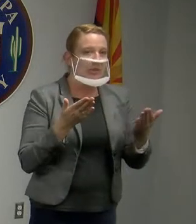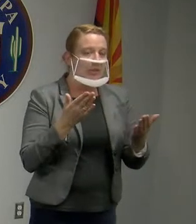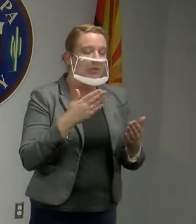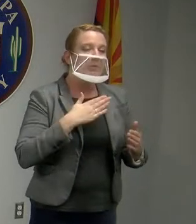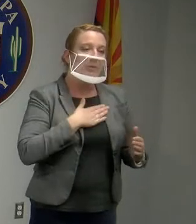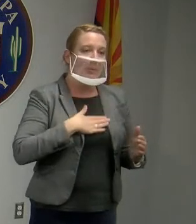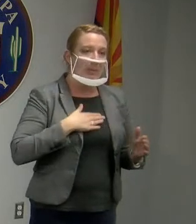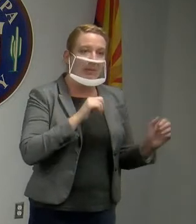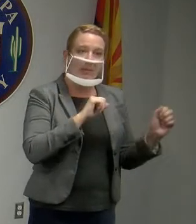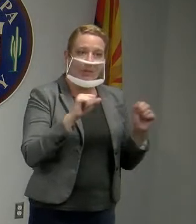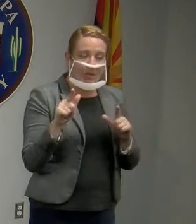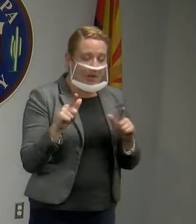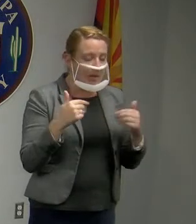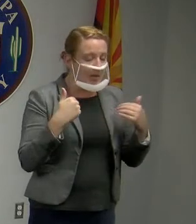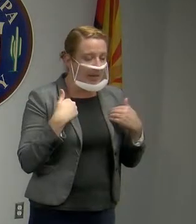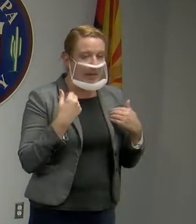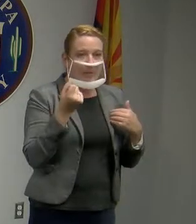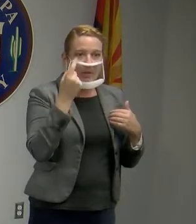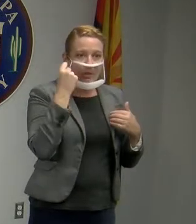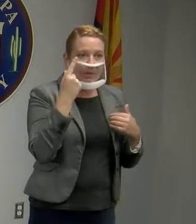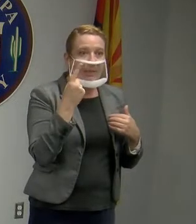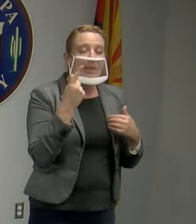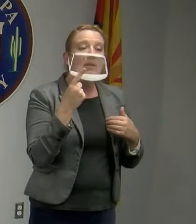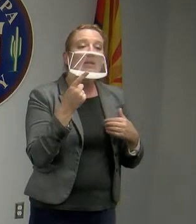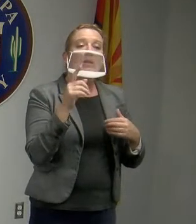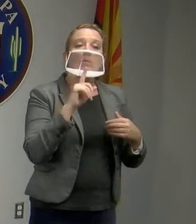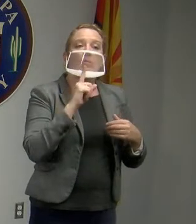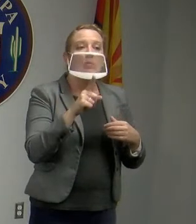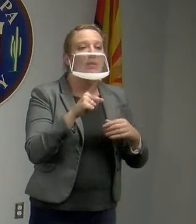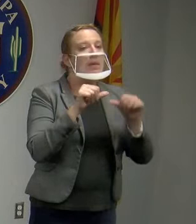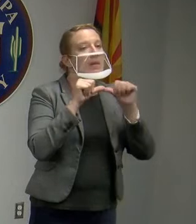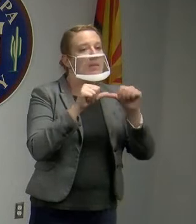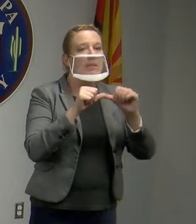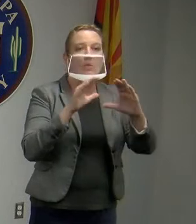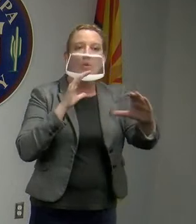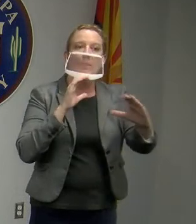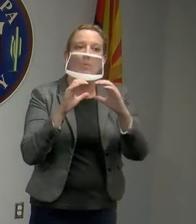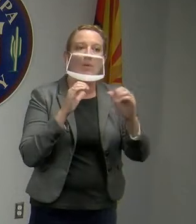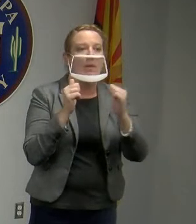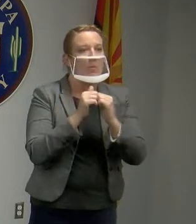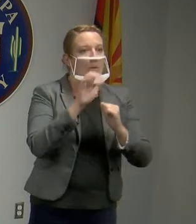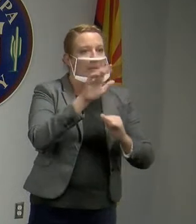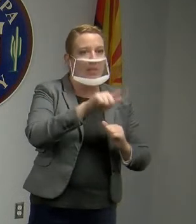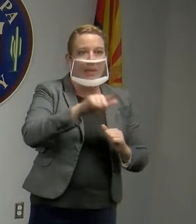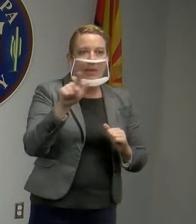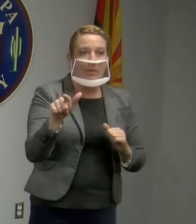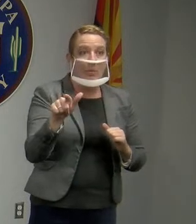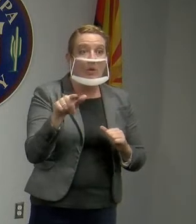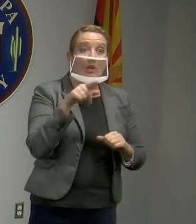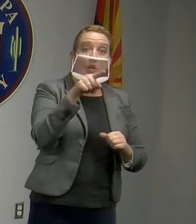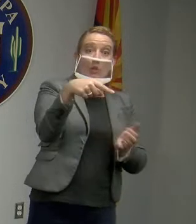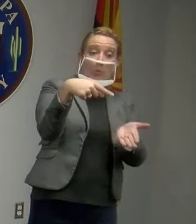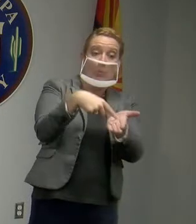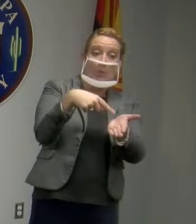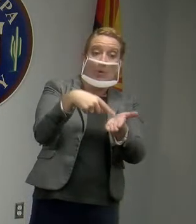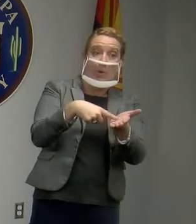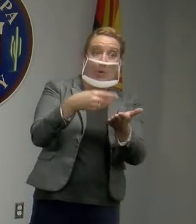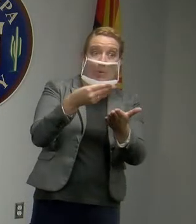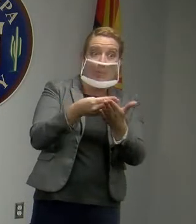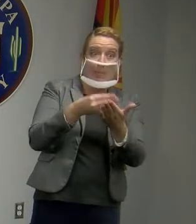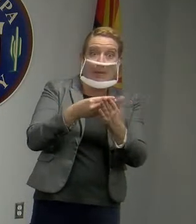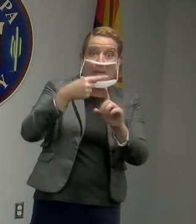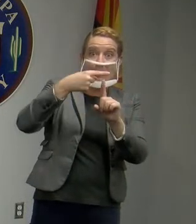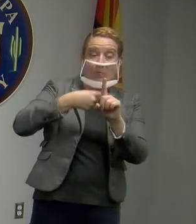all renters to stay in close contact with their landlords. If you're speaking to your landlord and they know that you're applying for